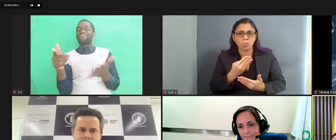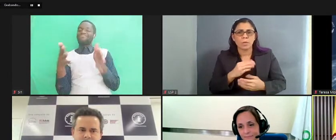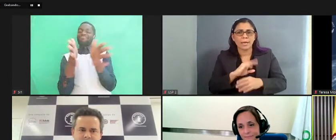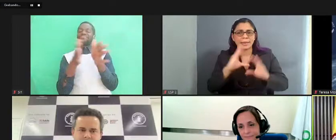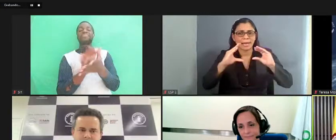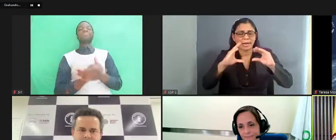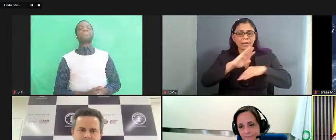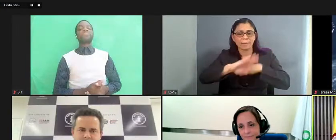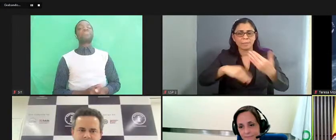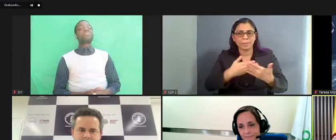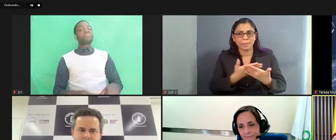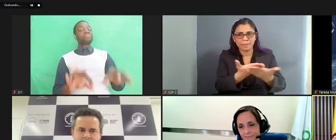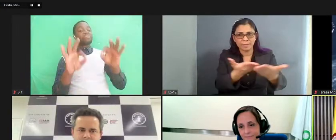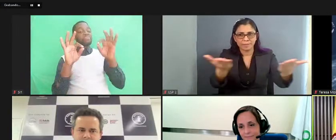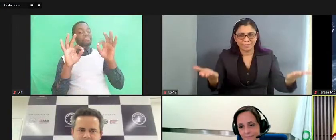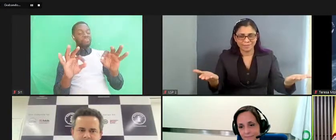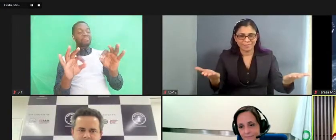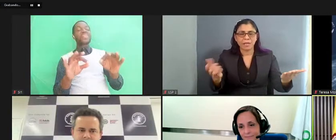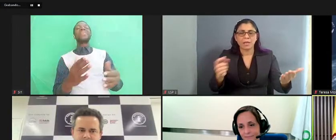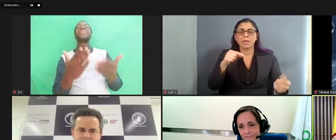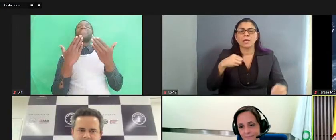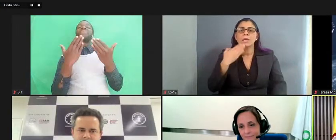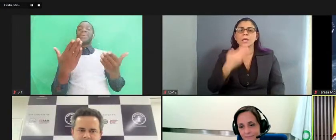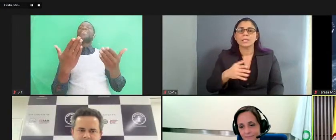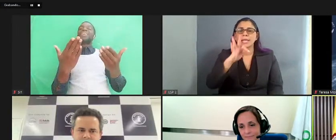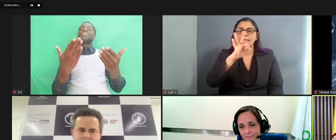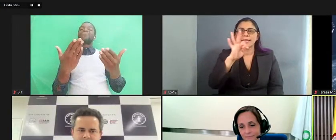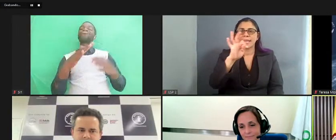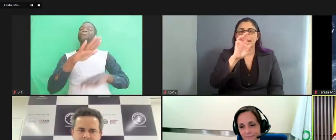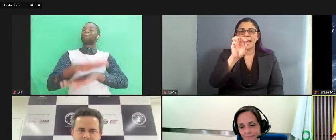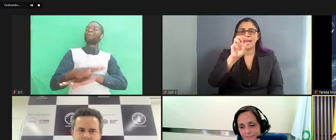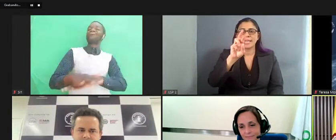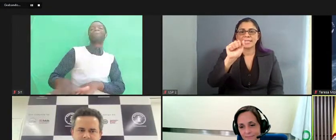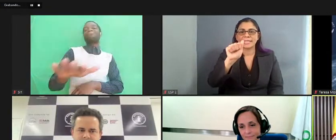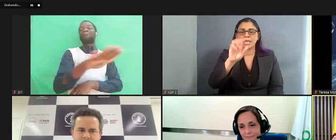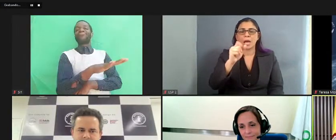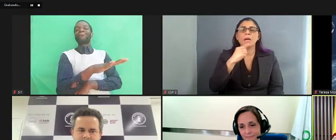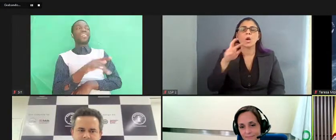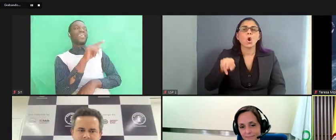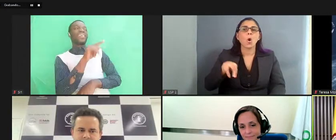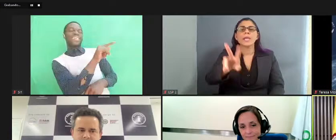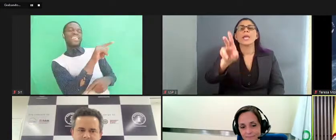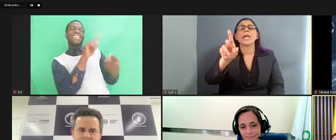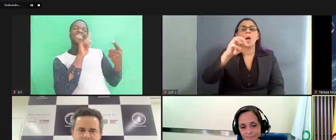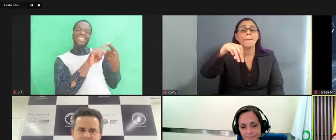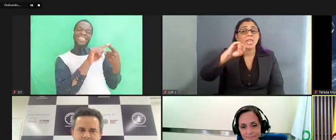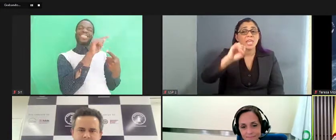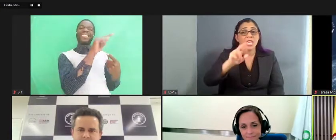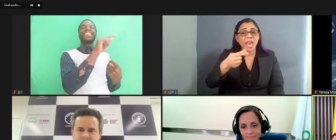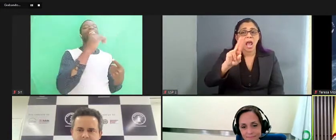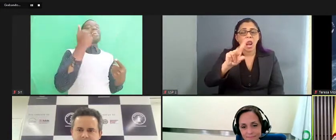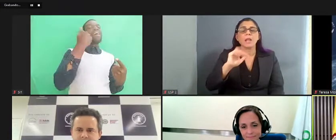thank you very much everyone thank you teresa lucia miguel my partners